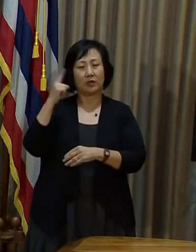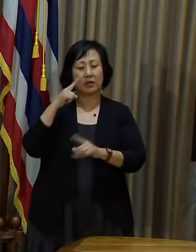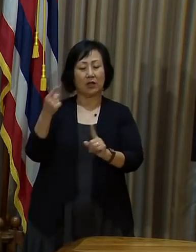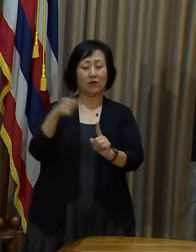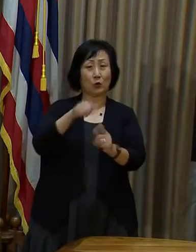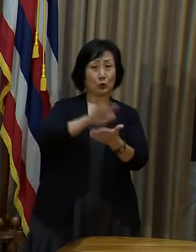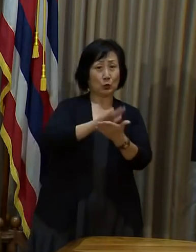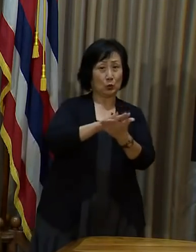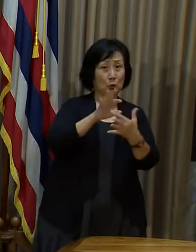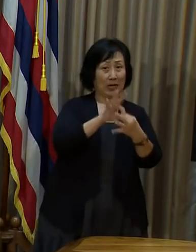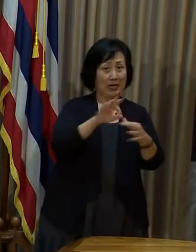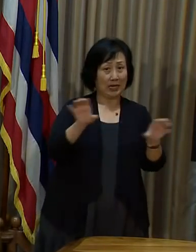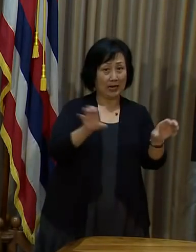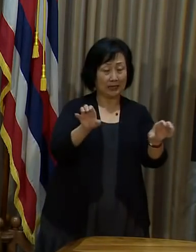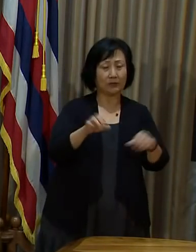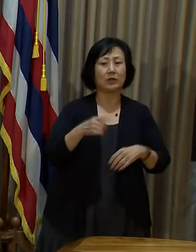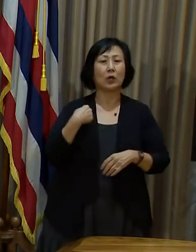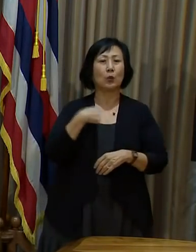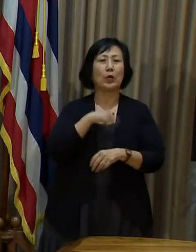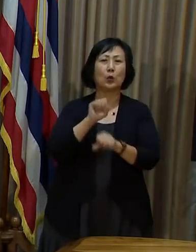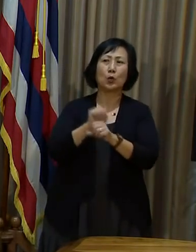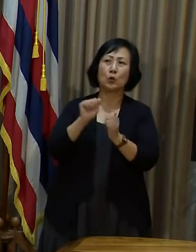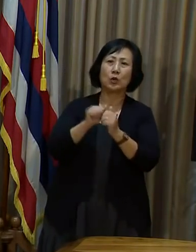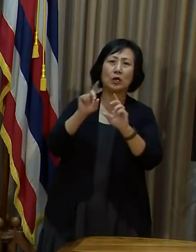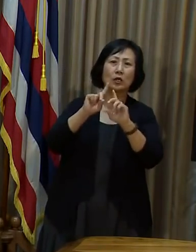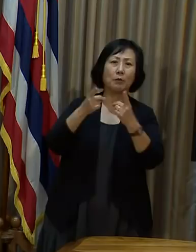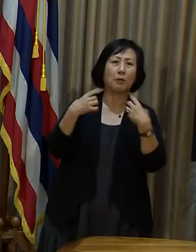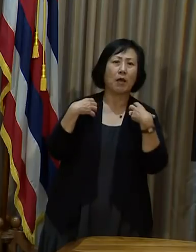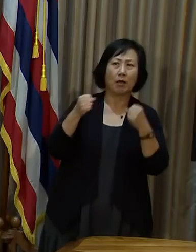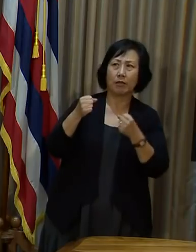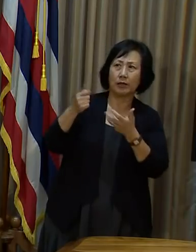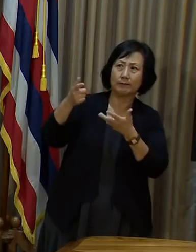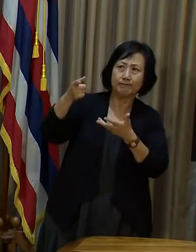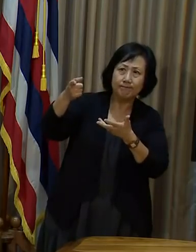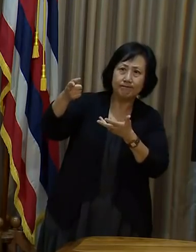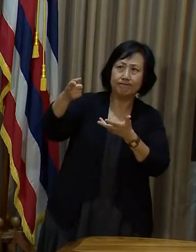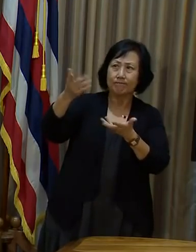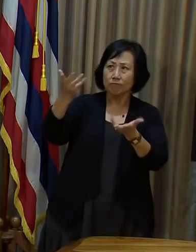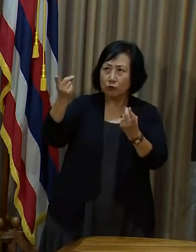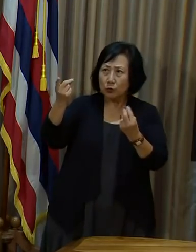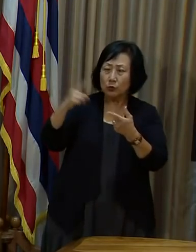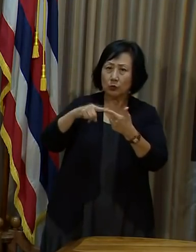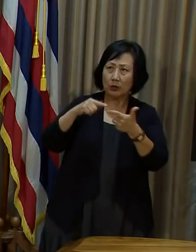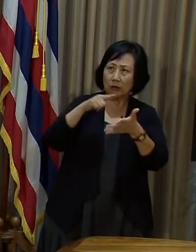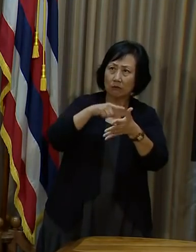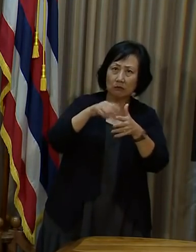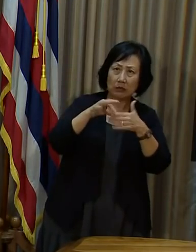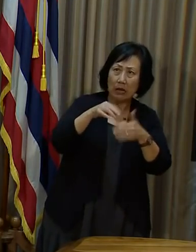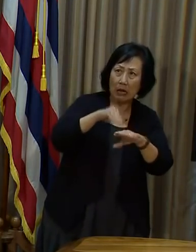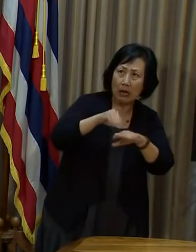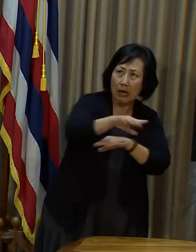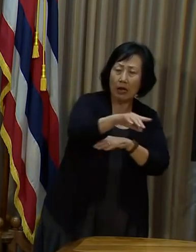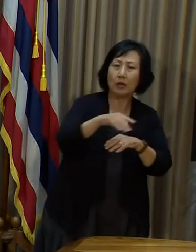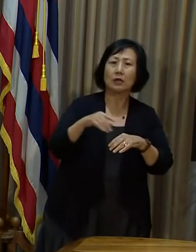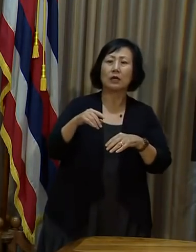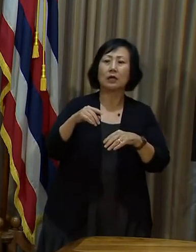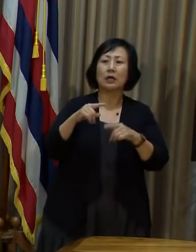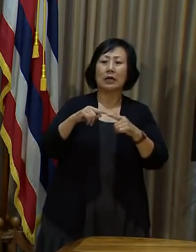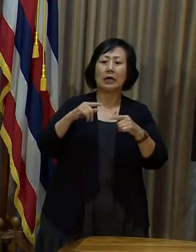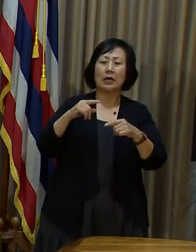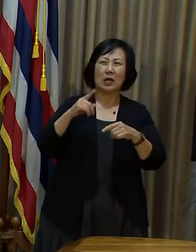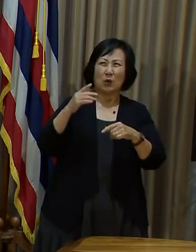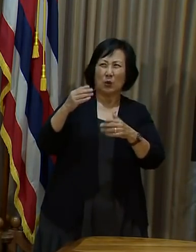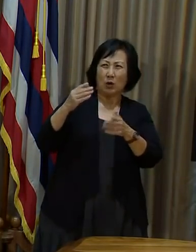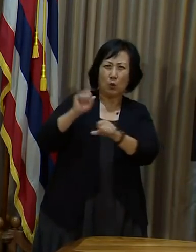school-related activities, we are working with the Department of Health for specific guidance as we get closer to the